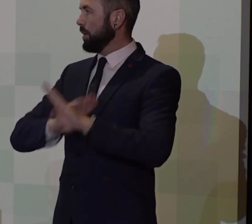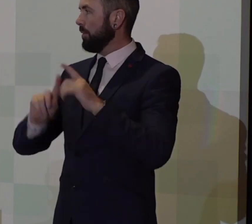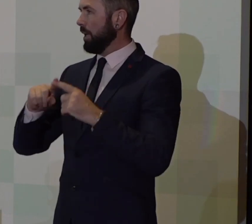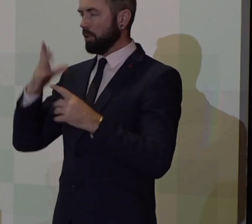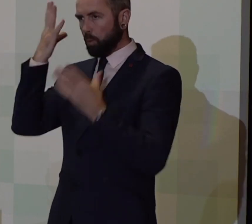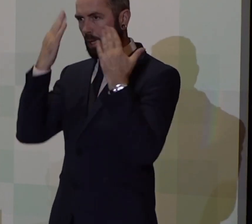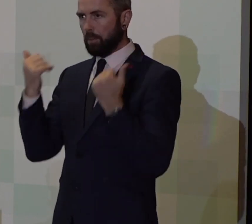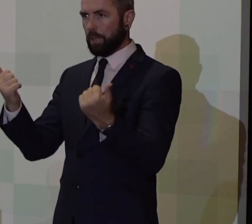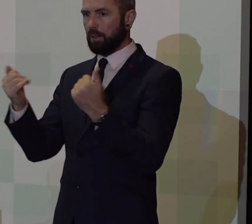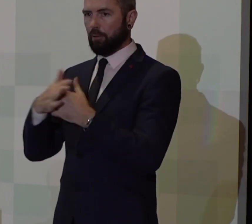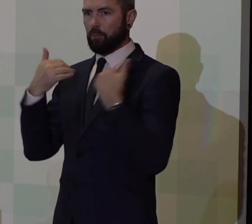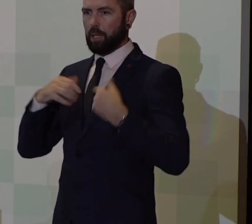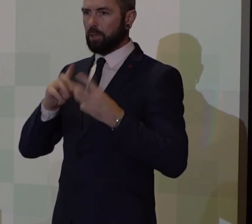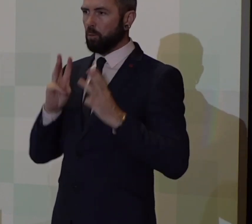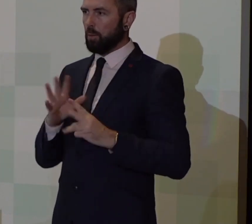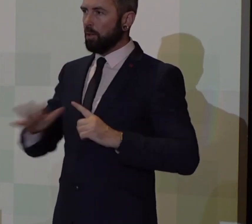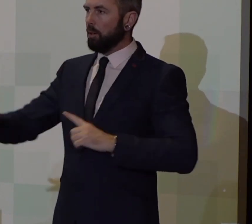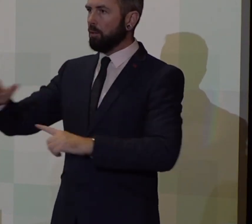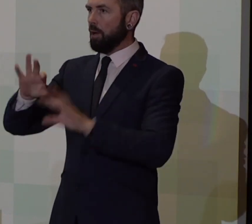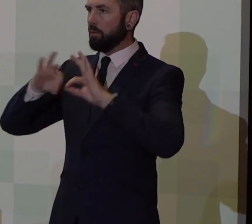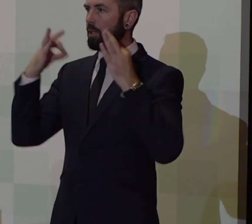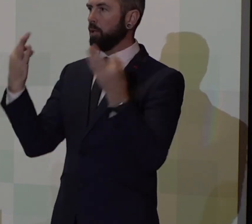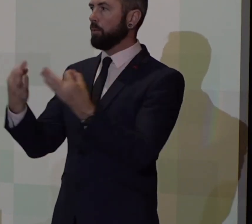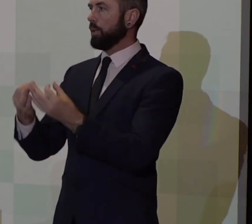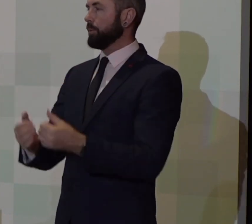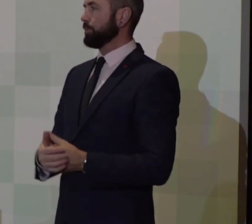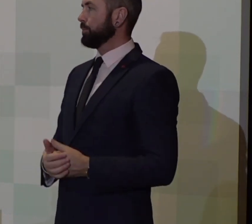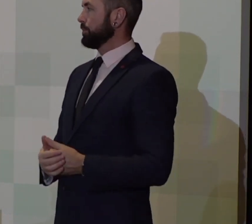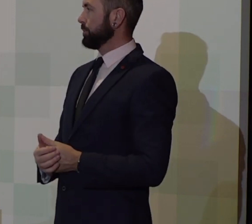well-being of men and women across the globe.